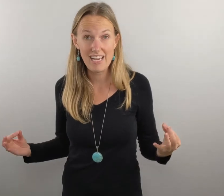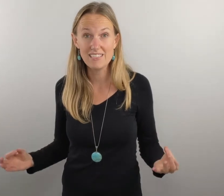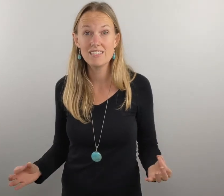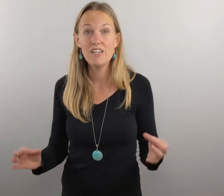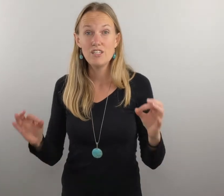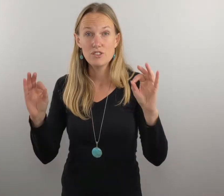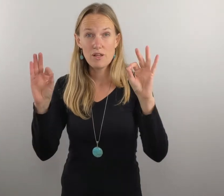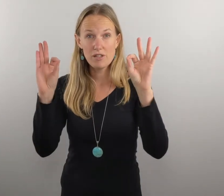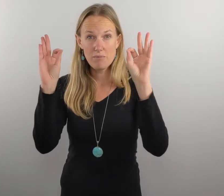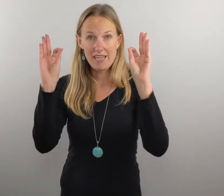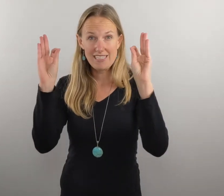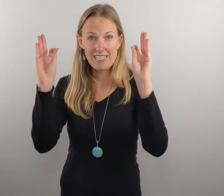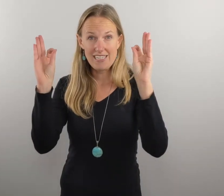us. So then we're going to make D's,